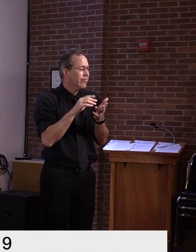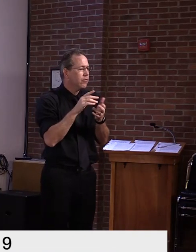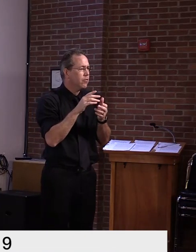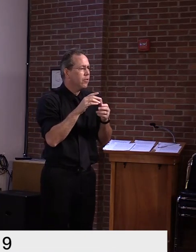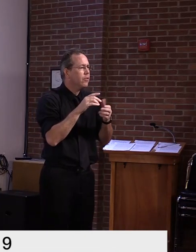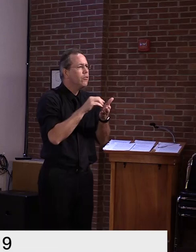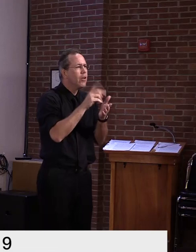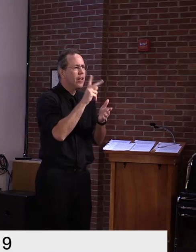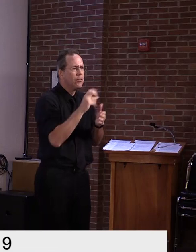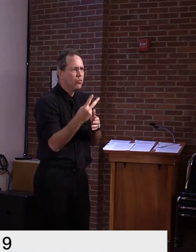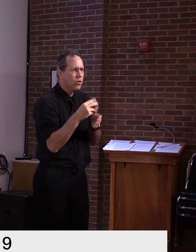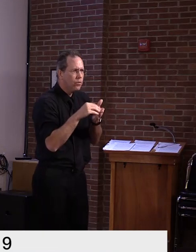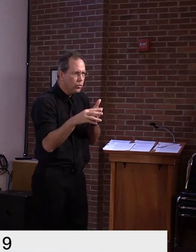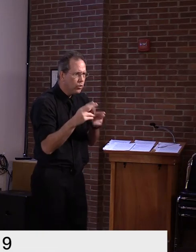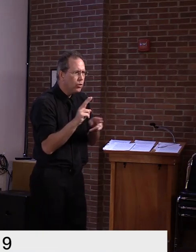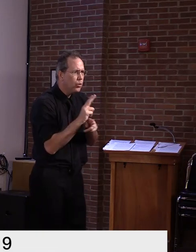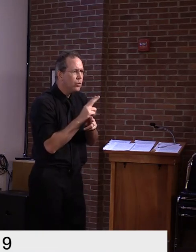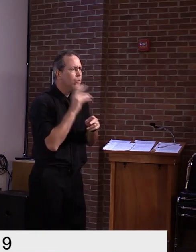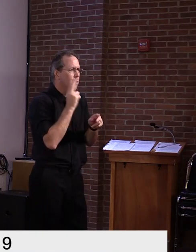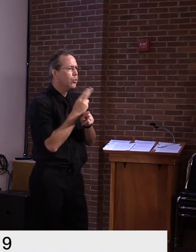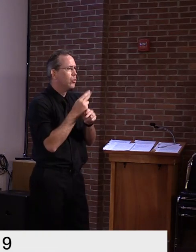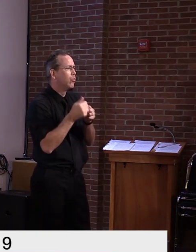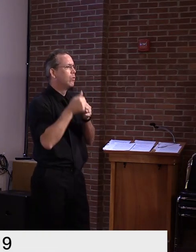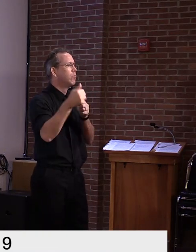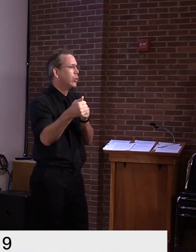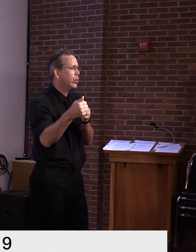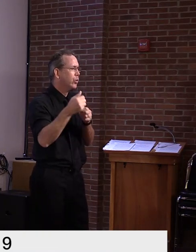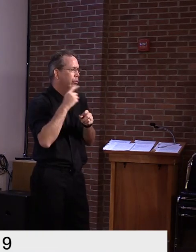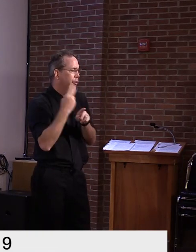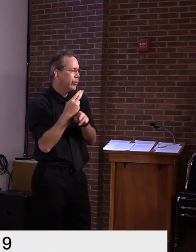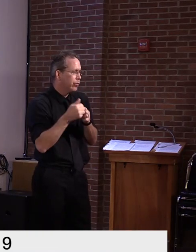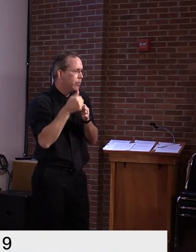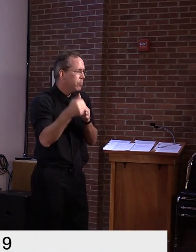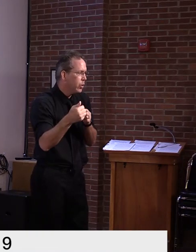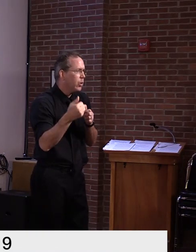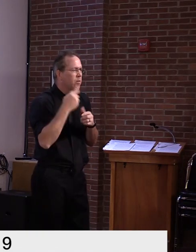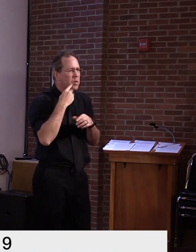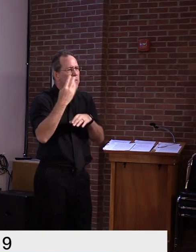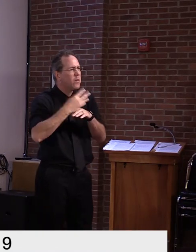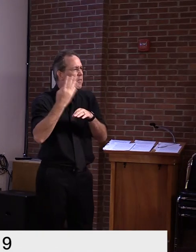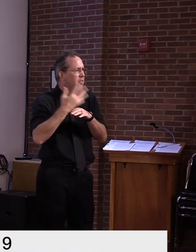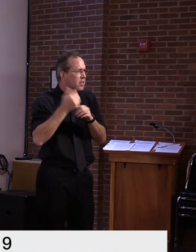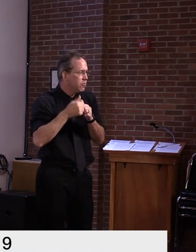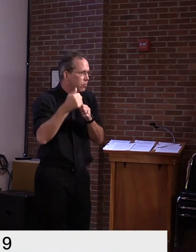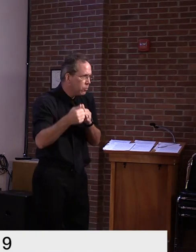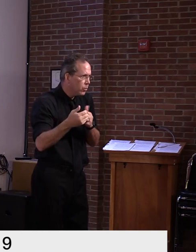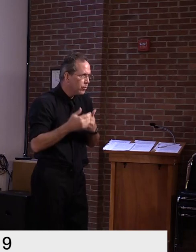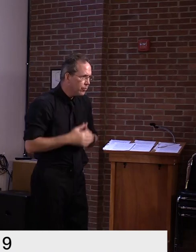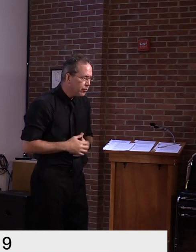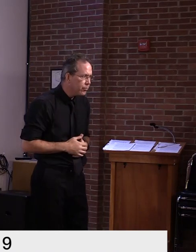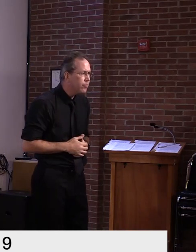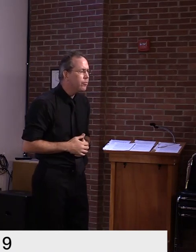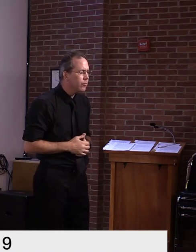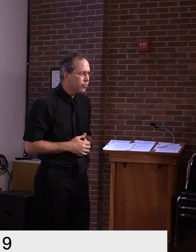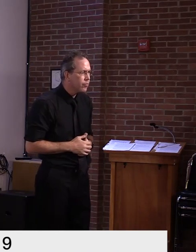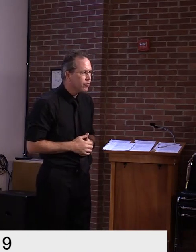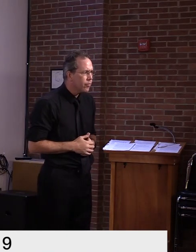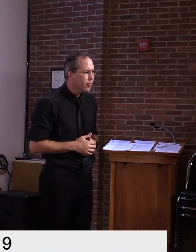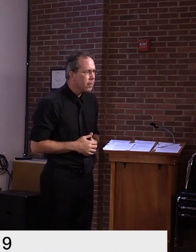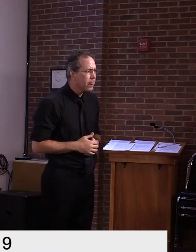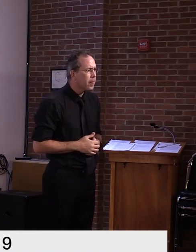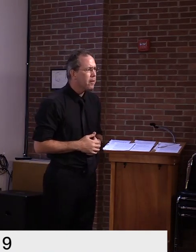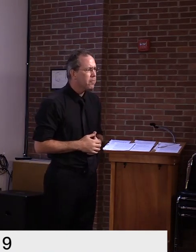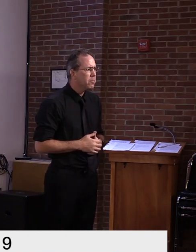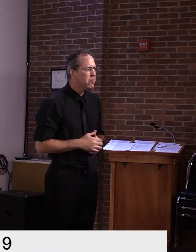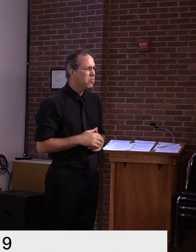remote at least 3 days a week. So three, four, or the full remote throughout the week. So that is something that is